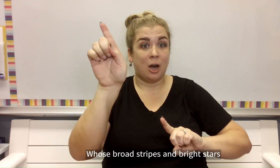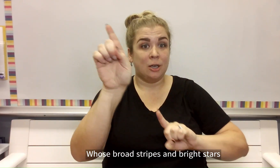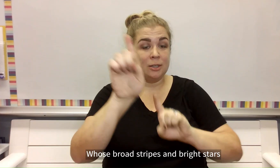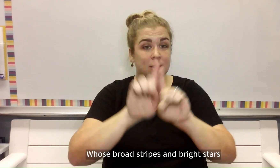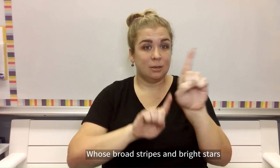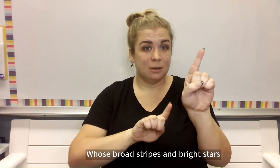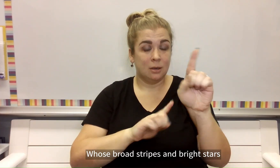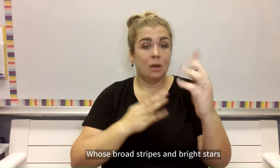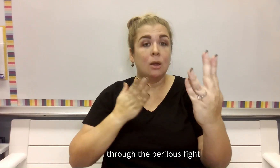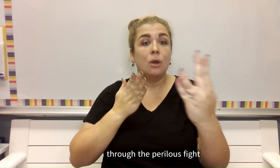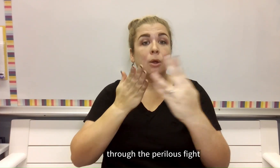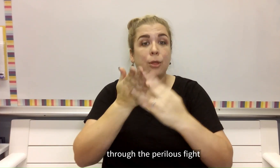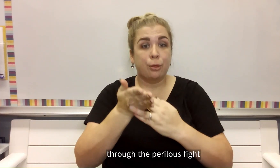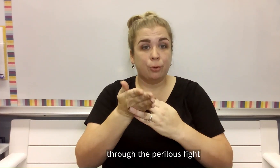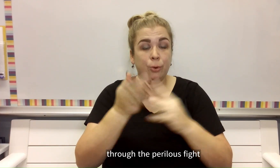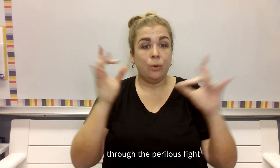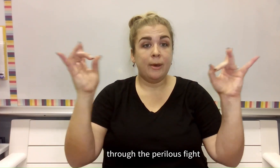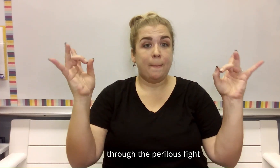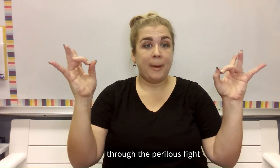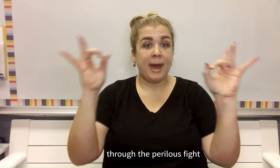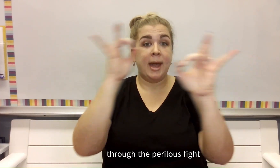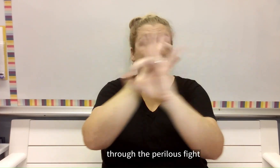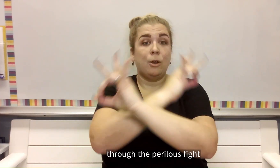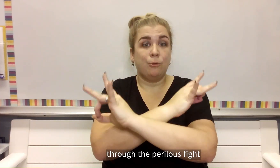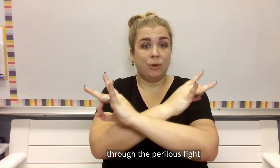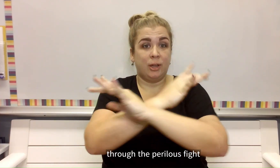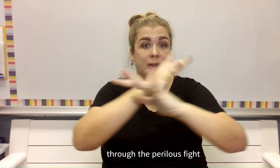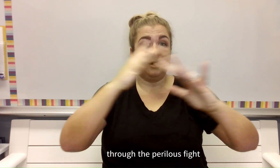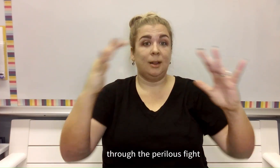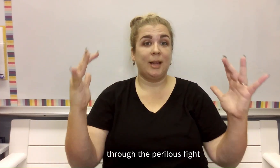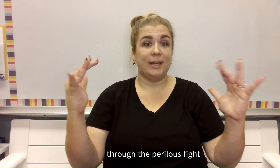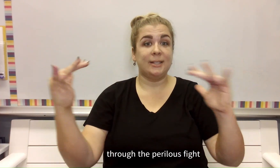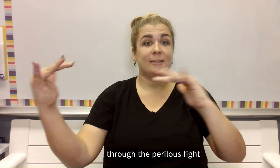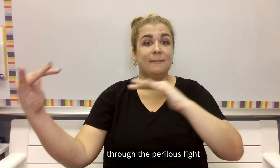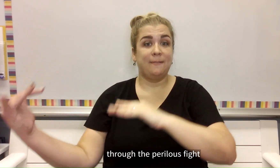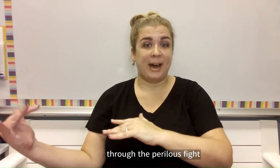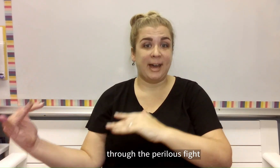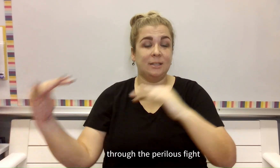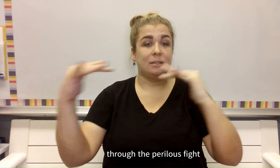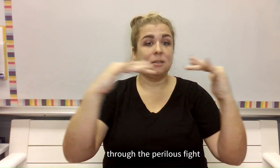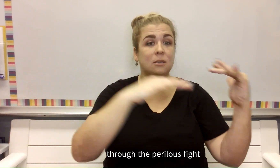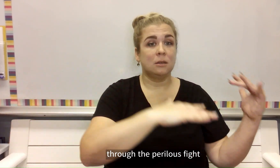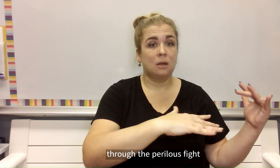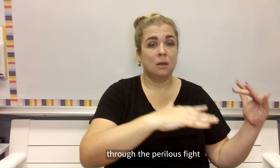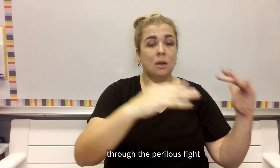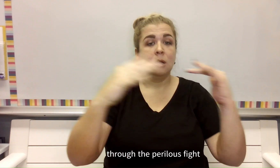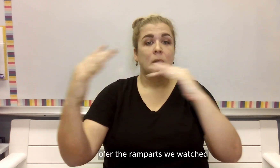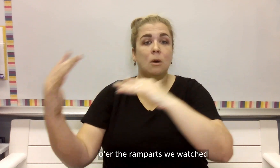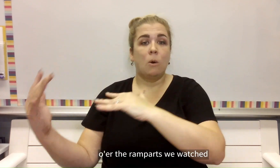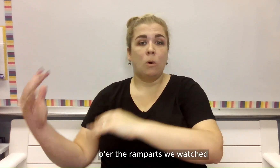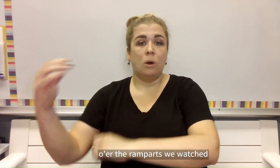stars through the perilous fight o'er